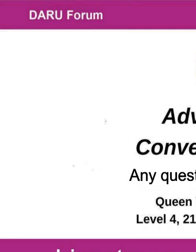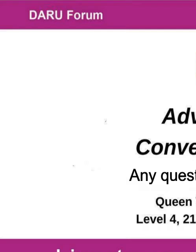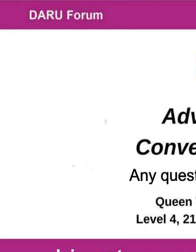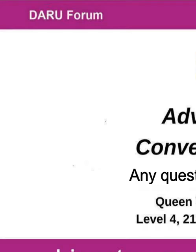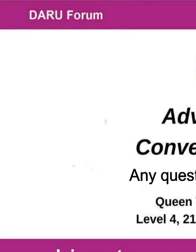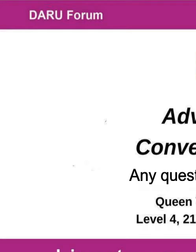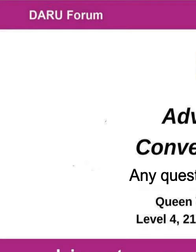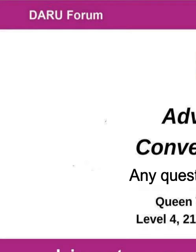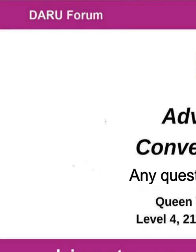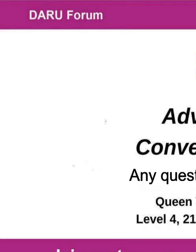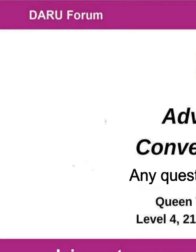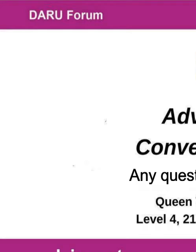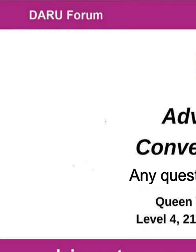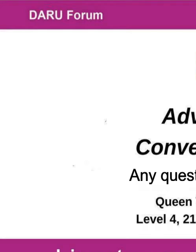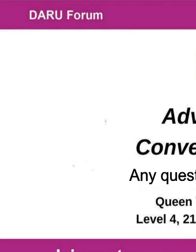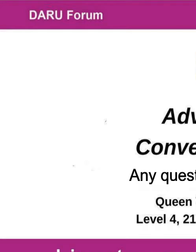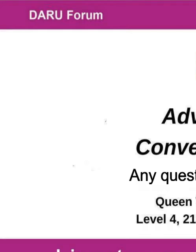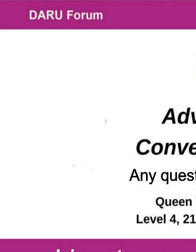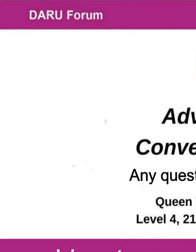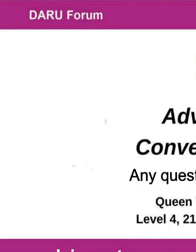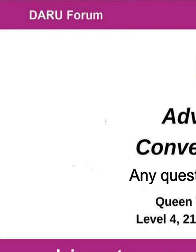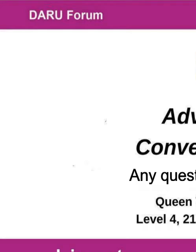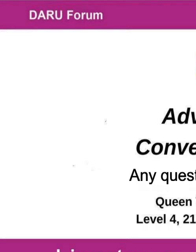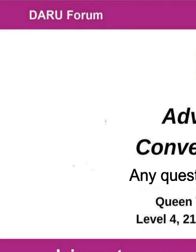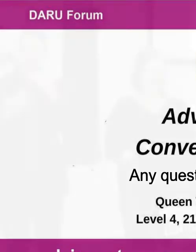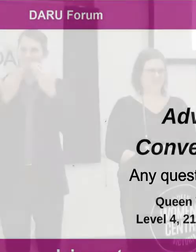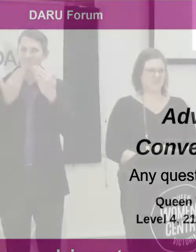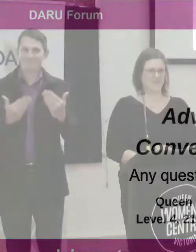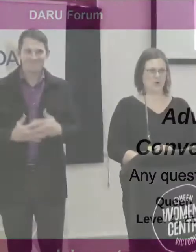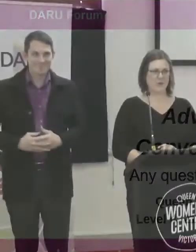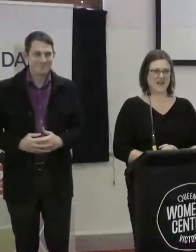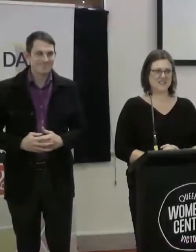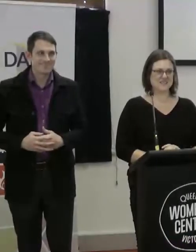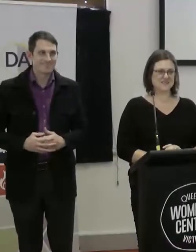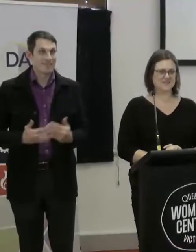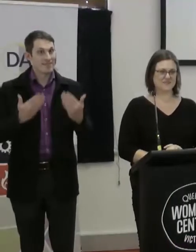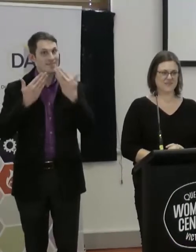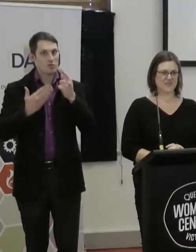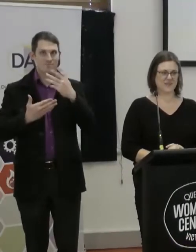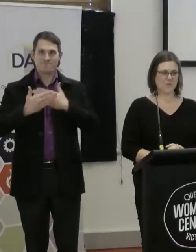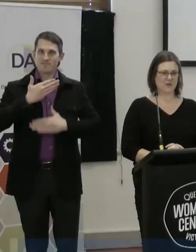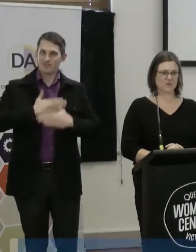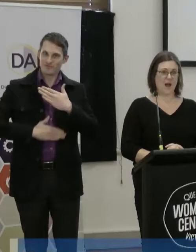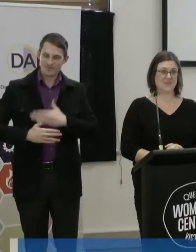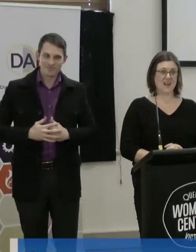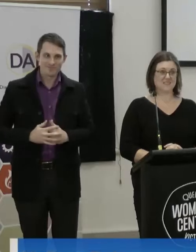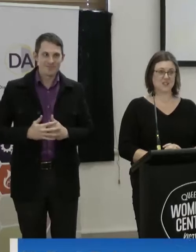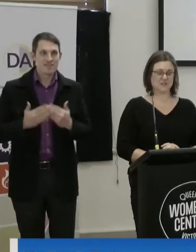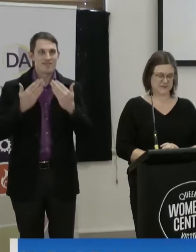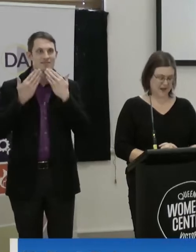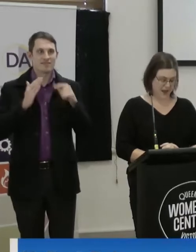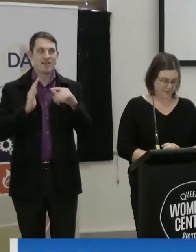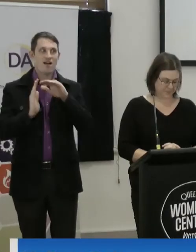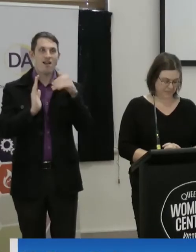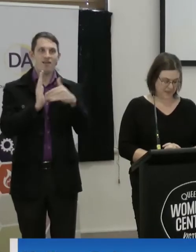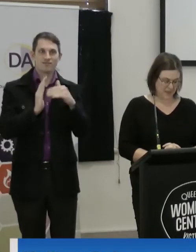Hello everyone, welcome back. Thank you for your patience and welcome to our last session of